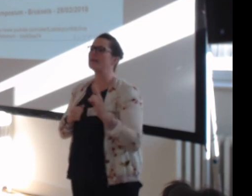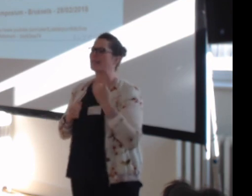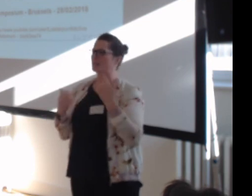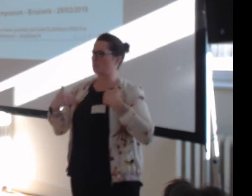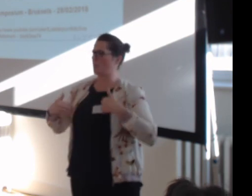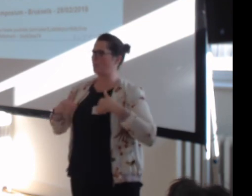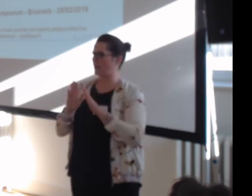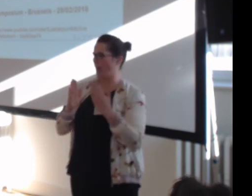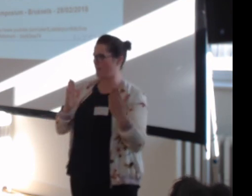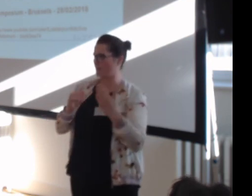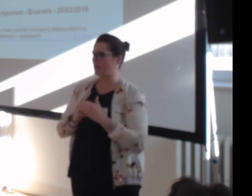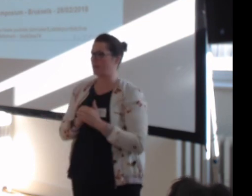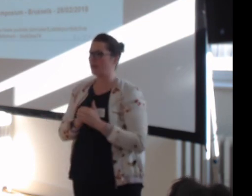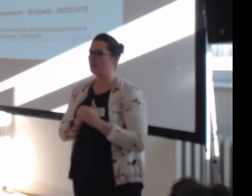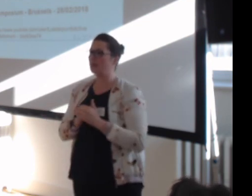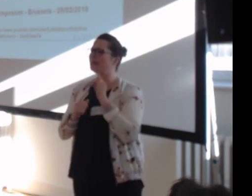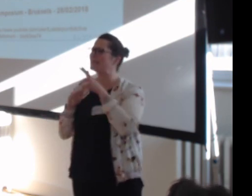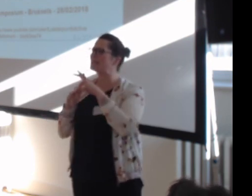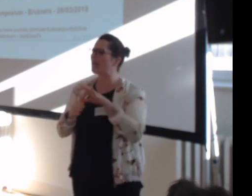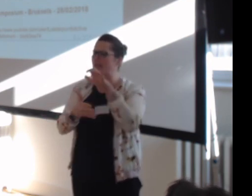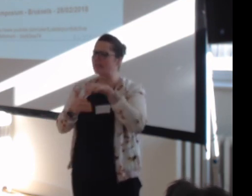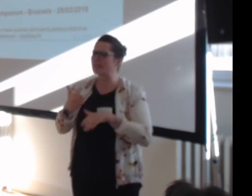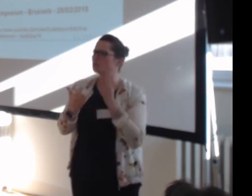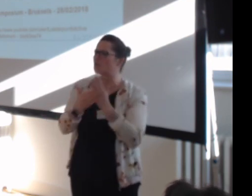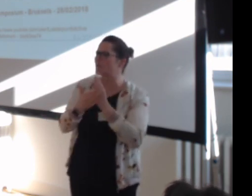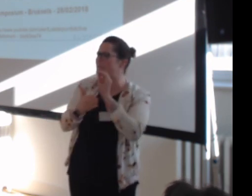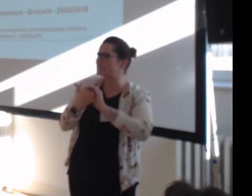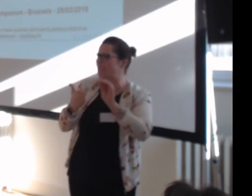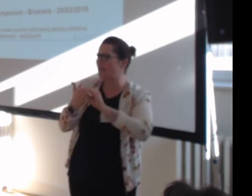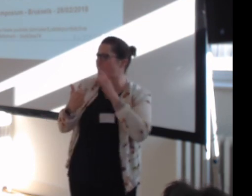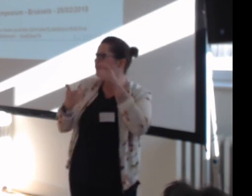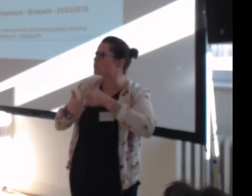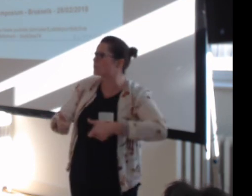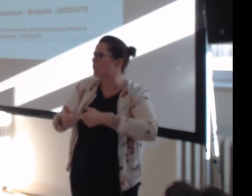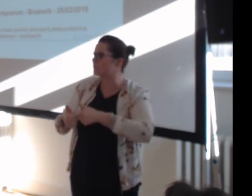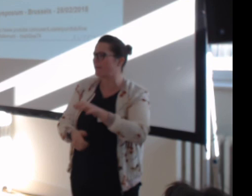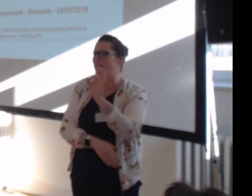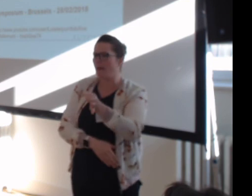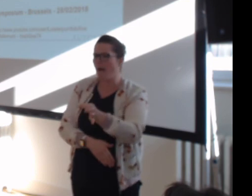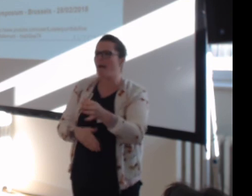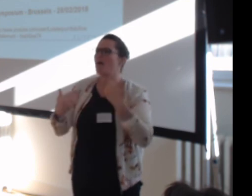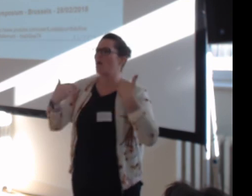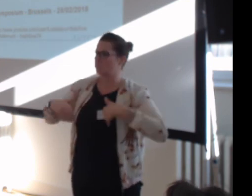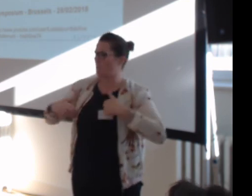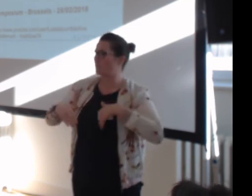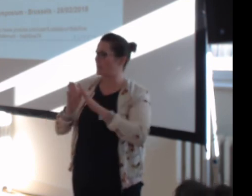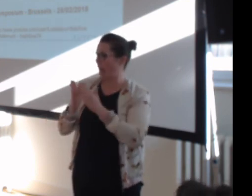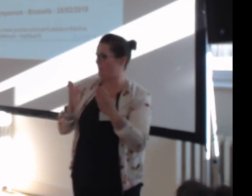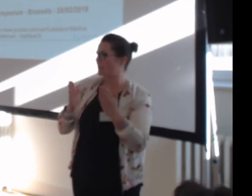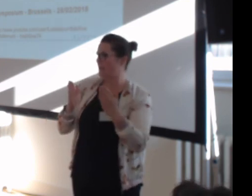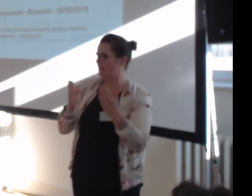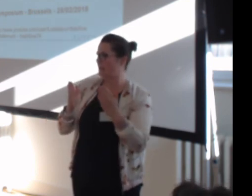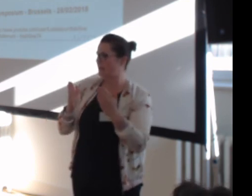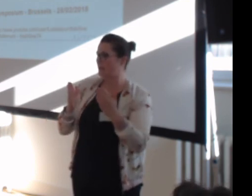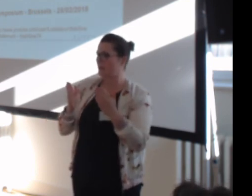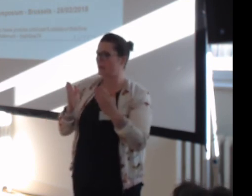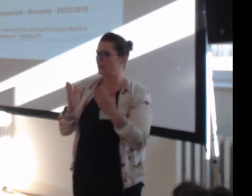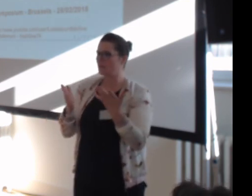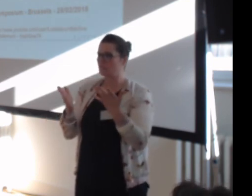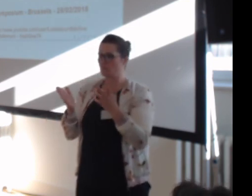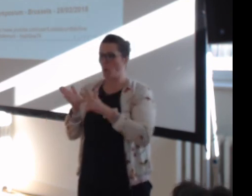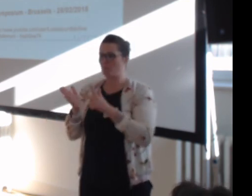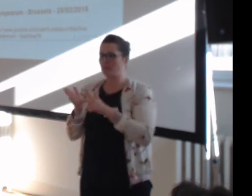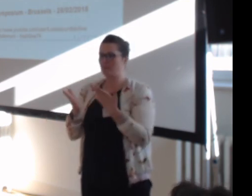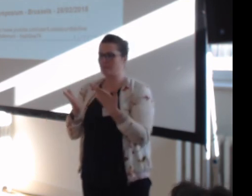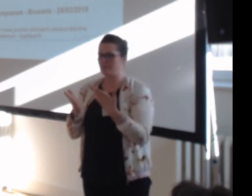libraries. As I wrote in the introduction text for this symposium, yes, for public libraries, because in unity